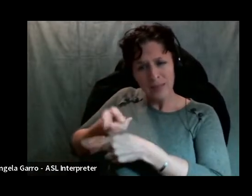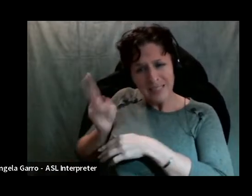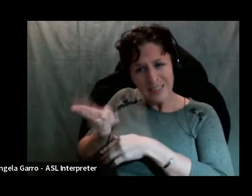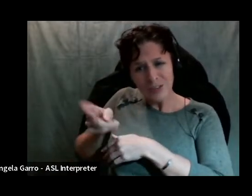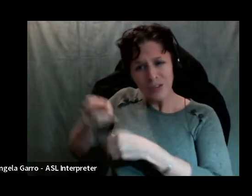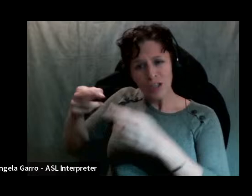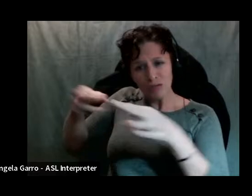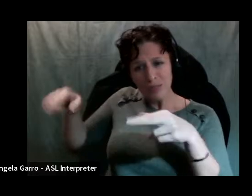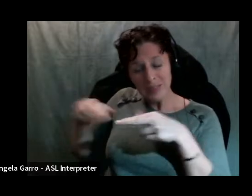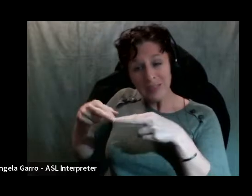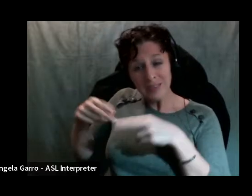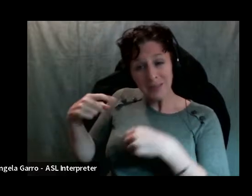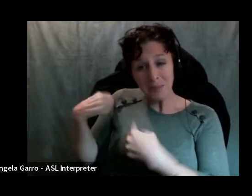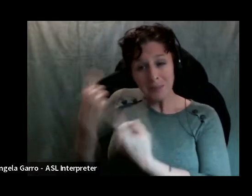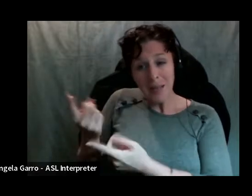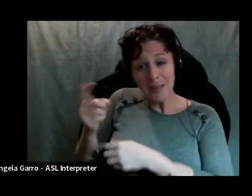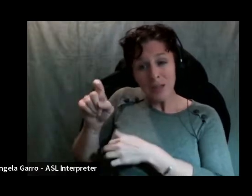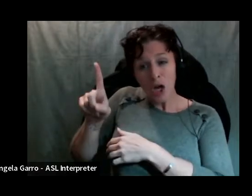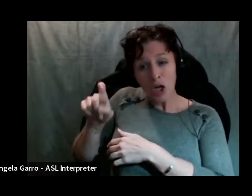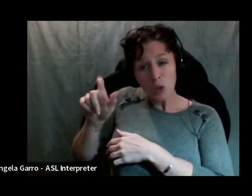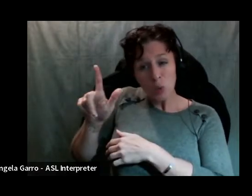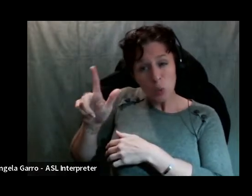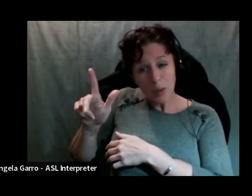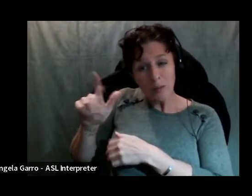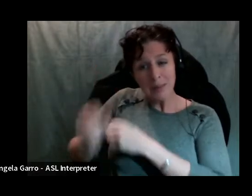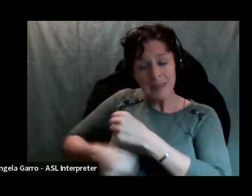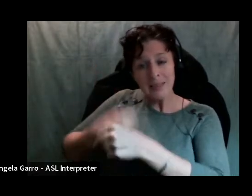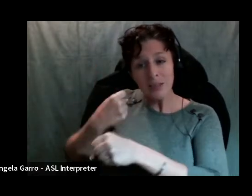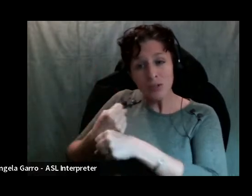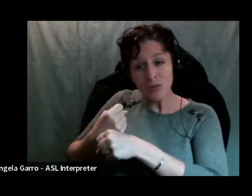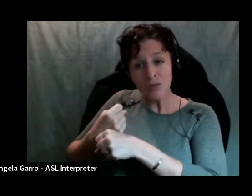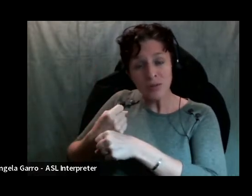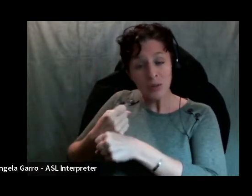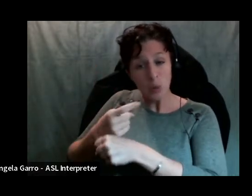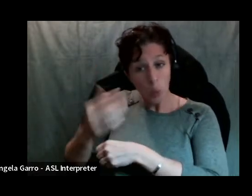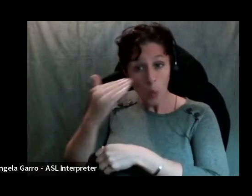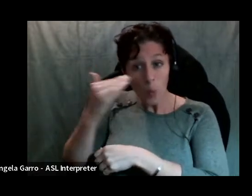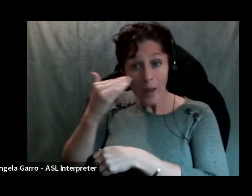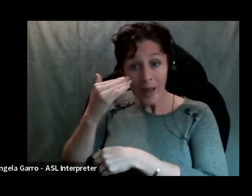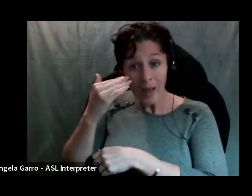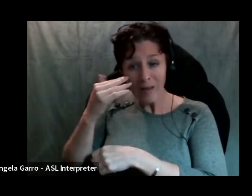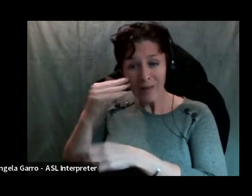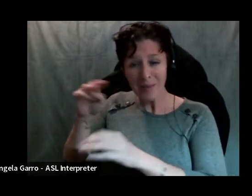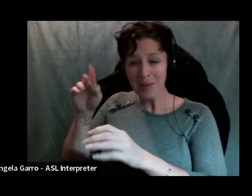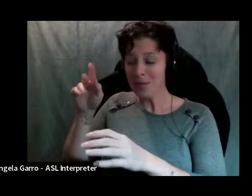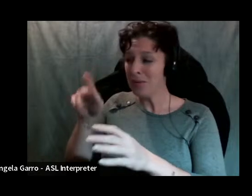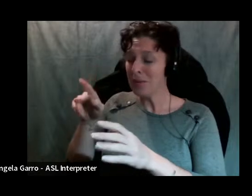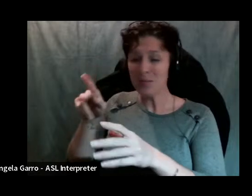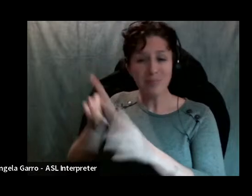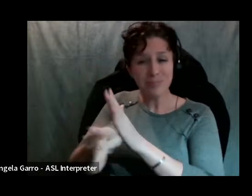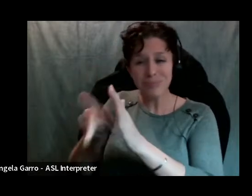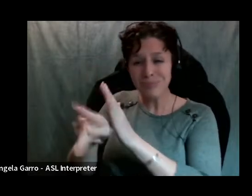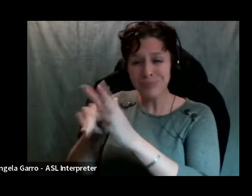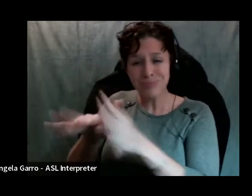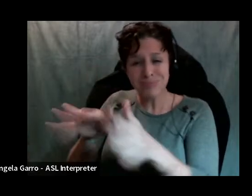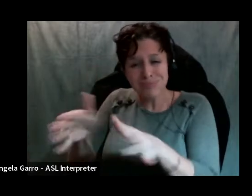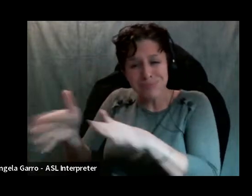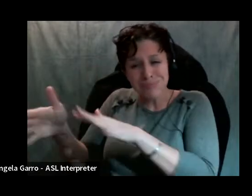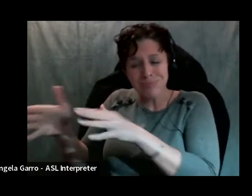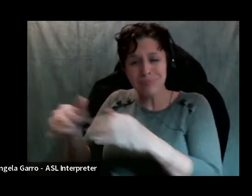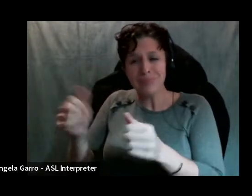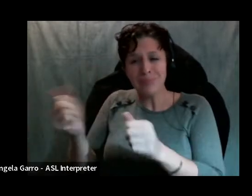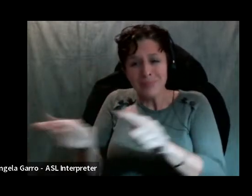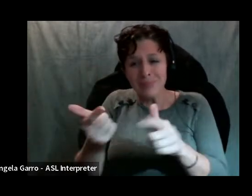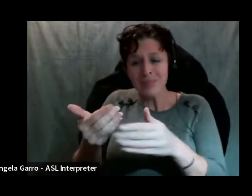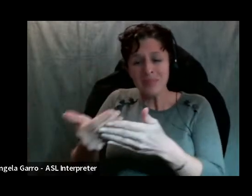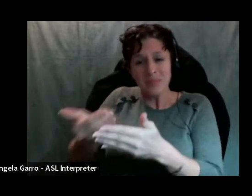past 123 years? Are you aware about massacres happening in Israel by Palestinians before